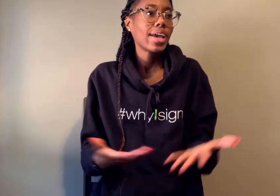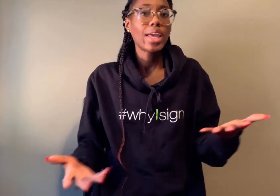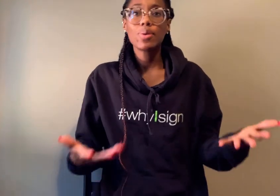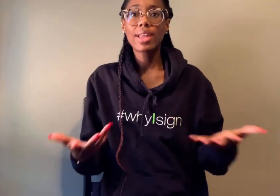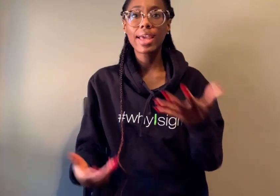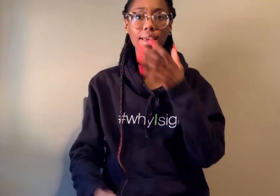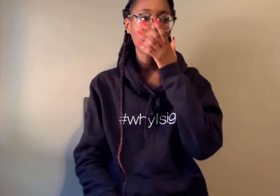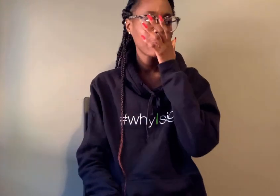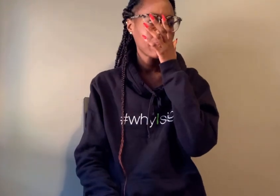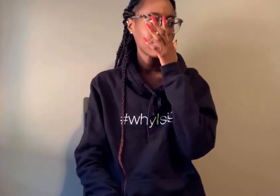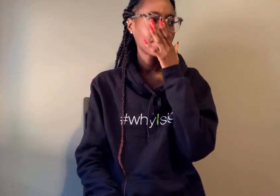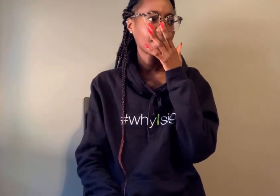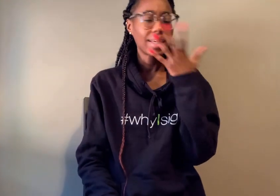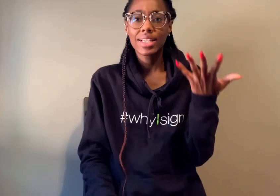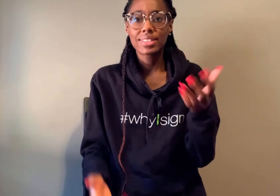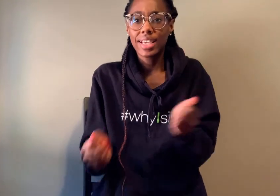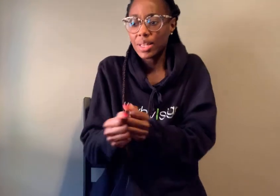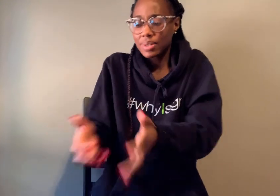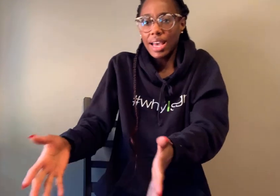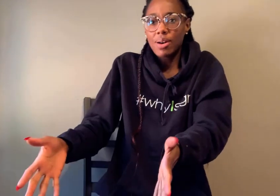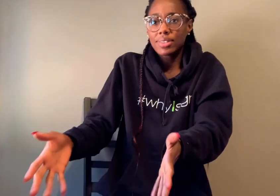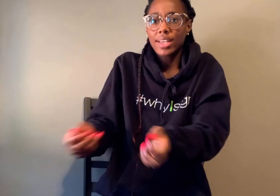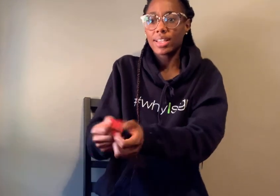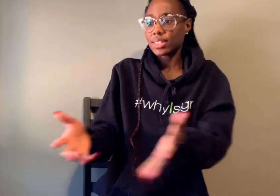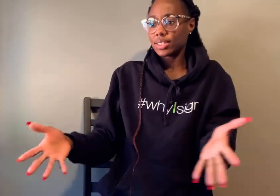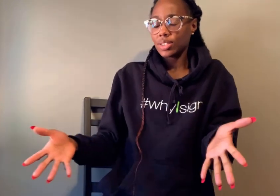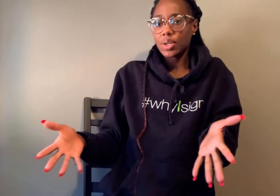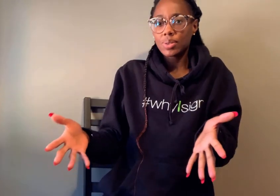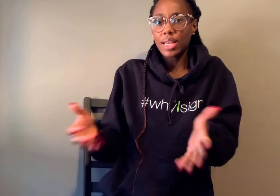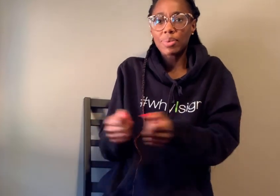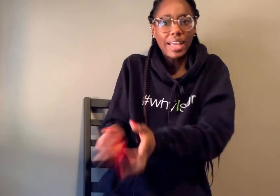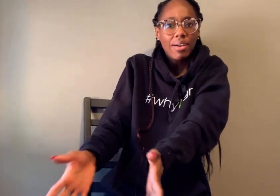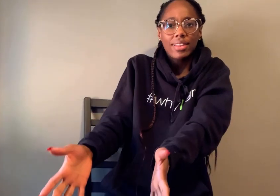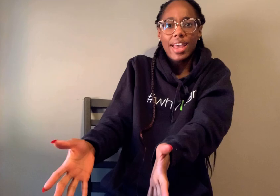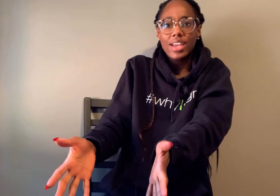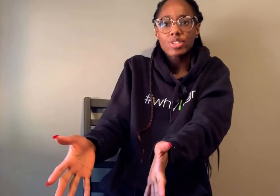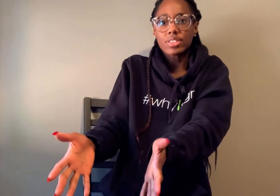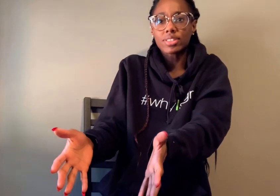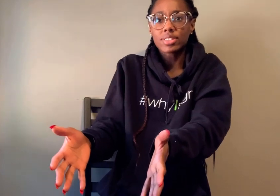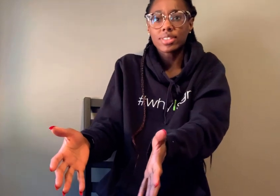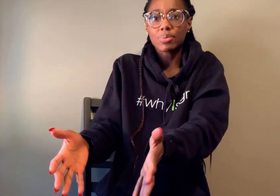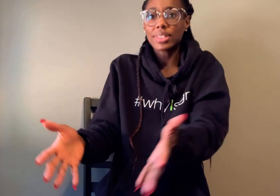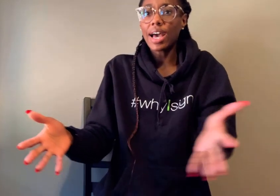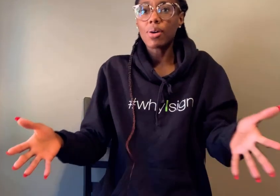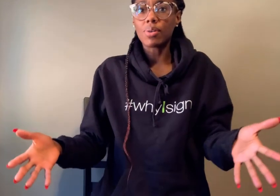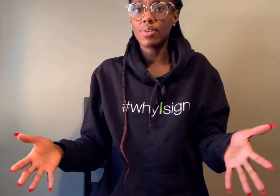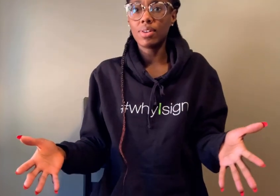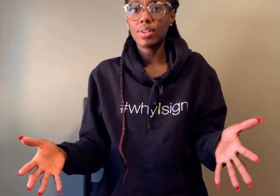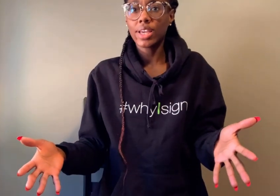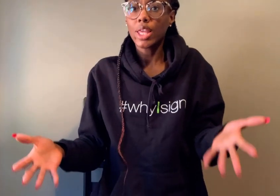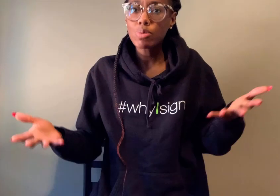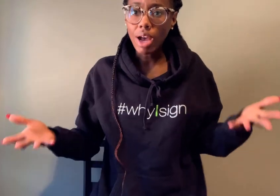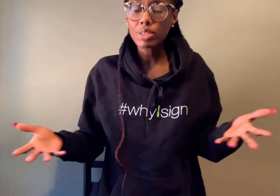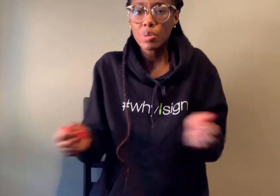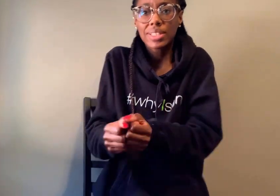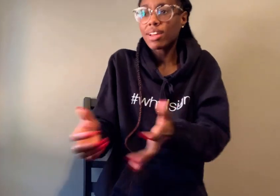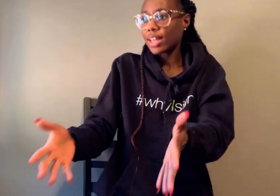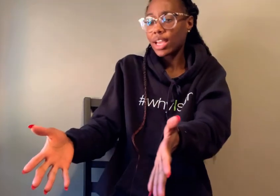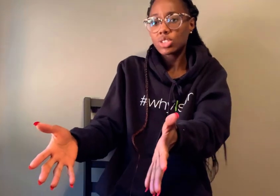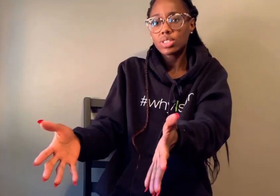Can you get it together without, without the extra, without. Can you talk to me without the extra?